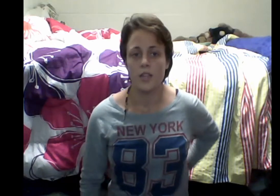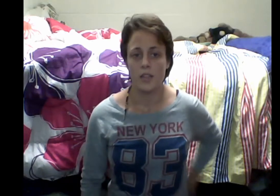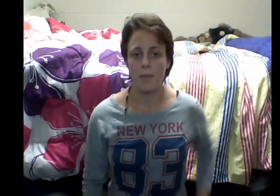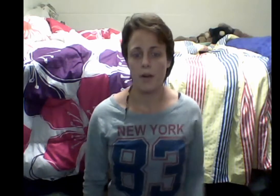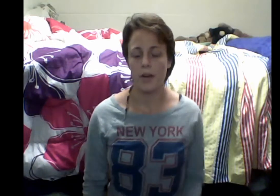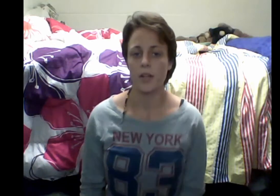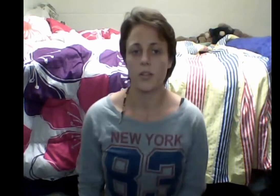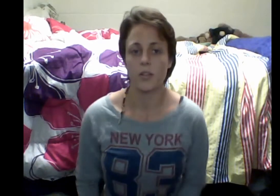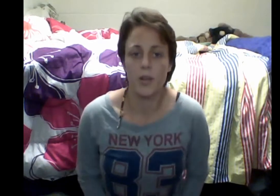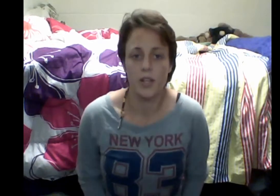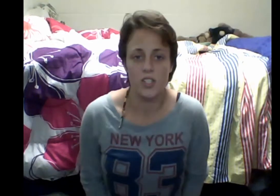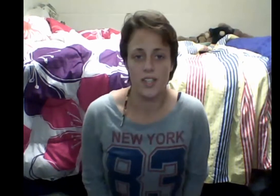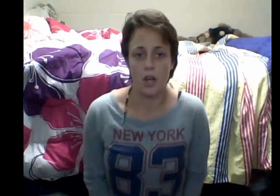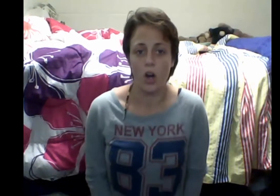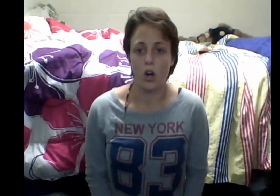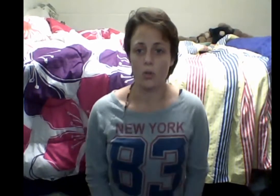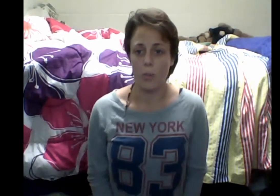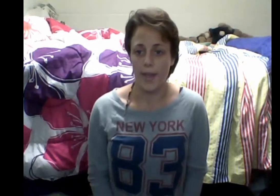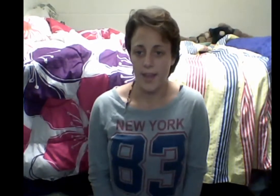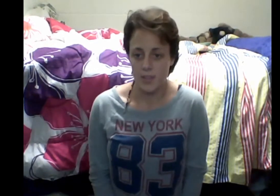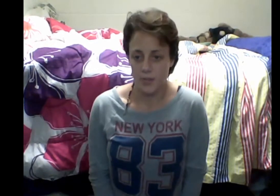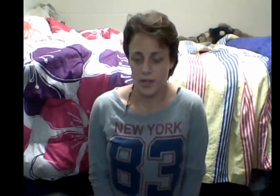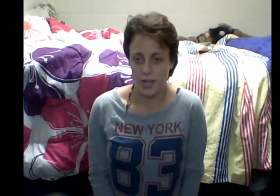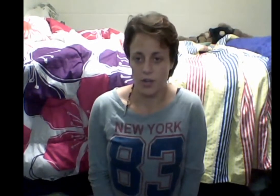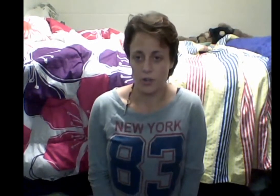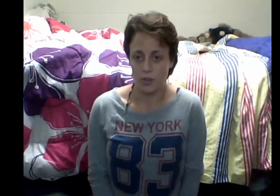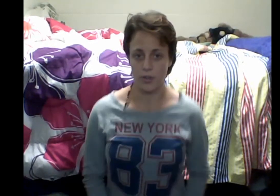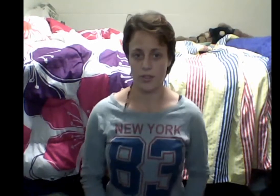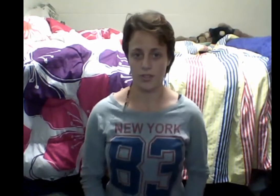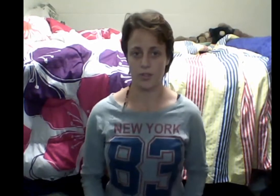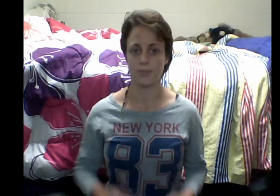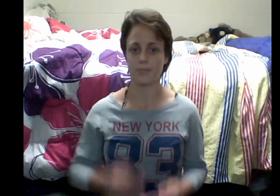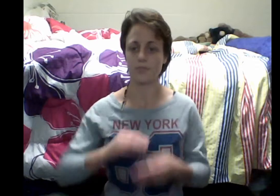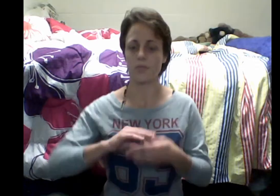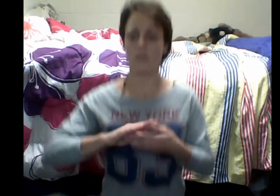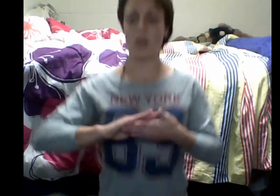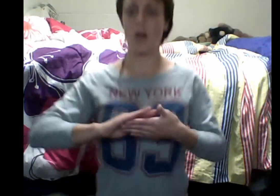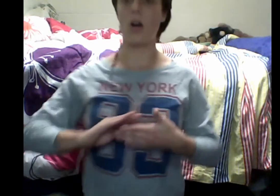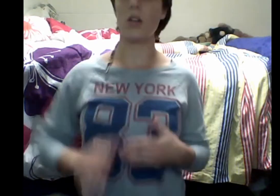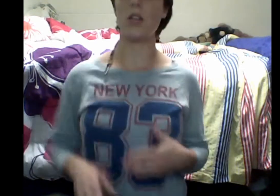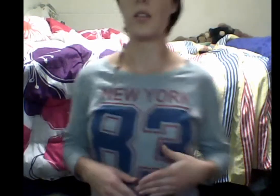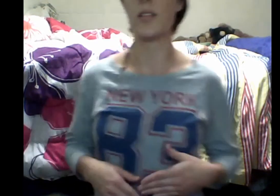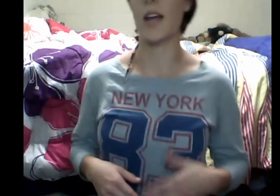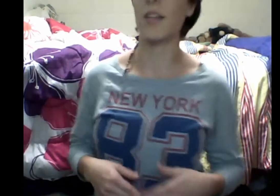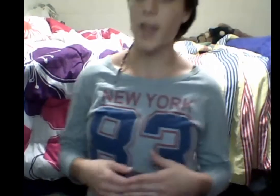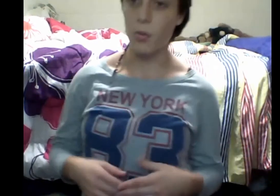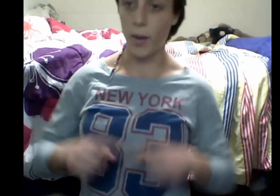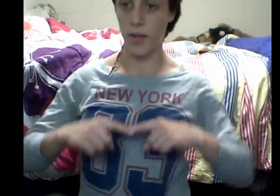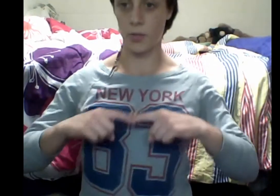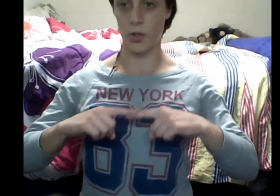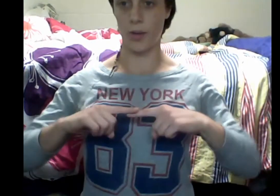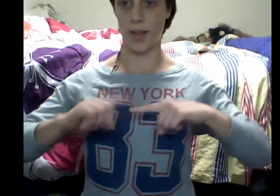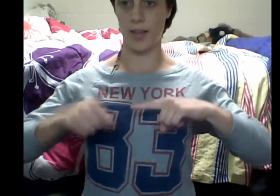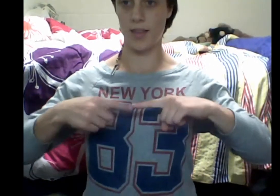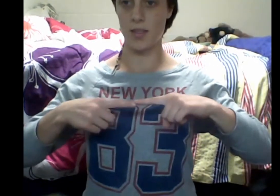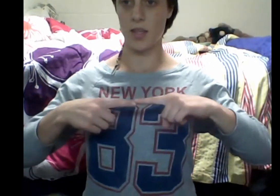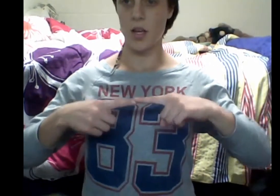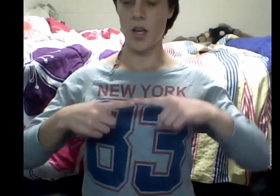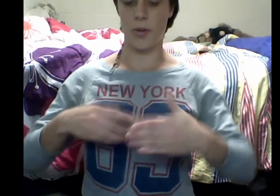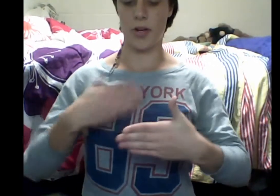that part, we're going to just say all ways. We're not going to say all your. So all, it's kind of like when, where you're going like this, but you're going to have